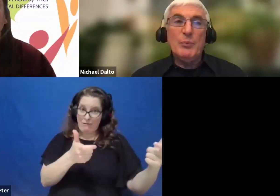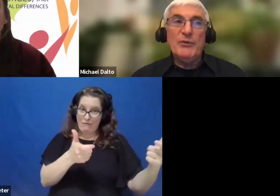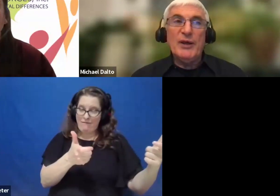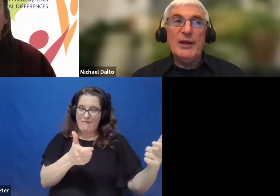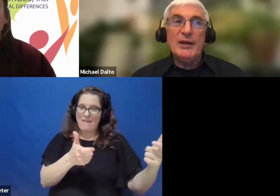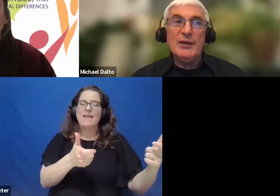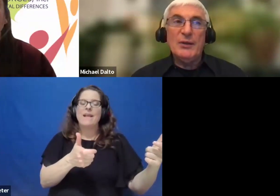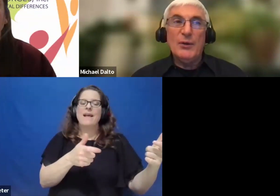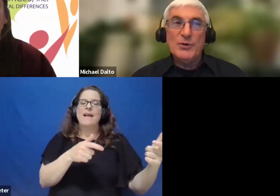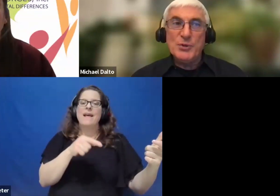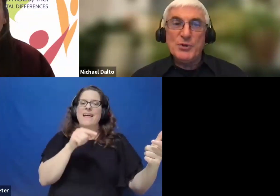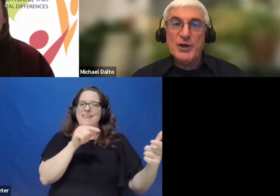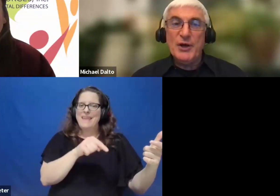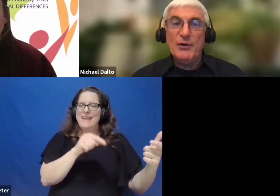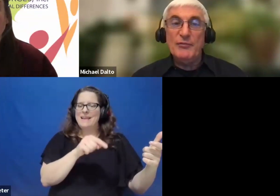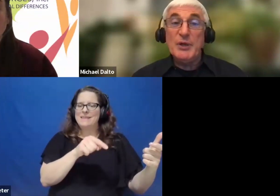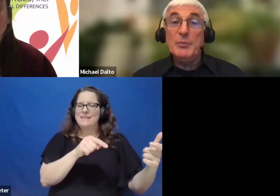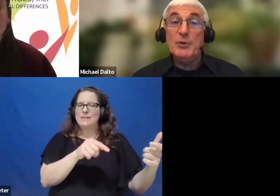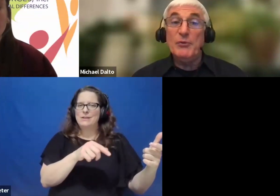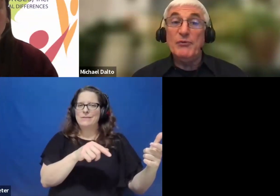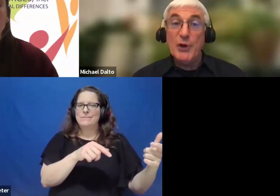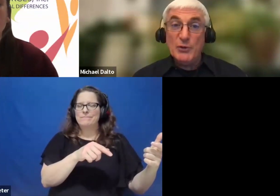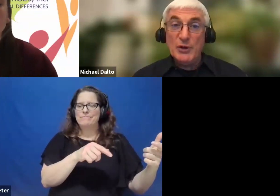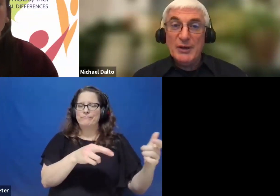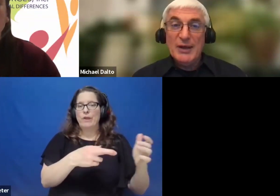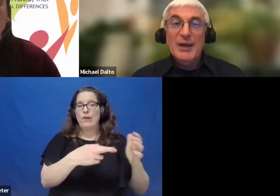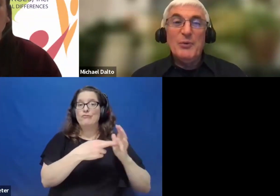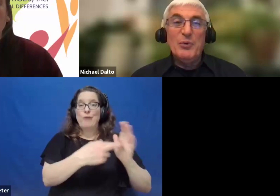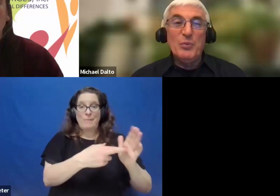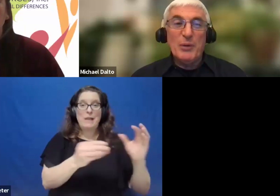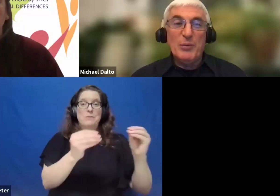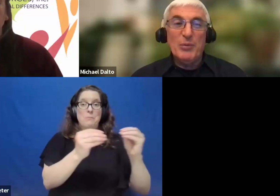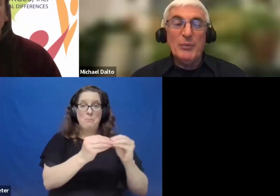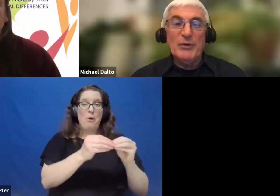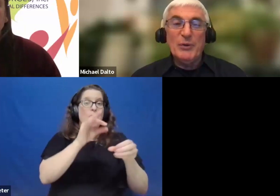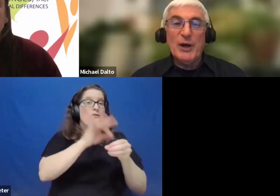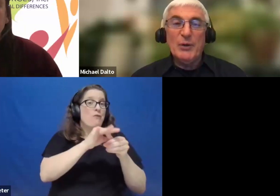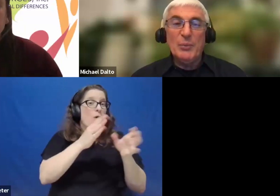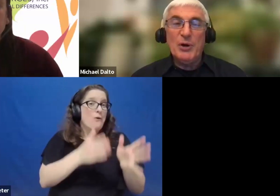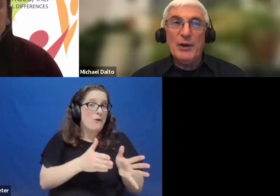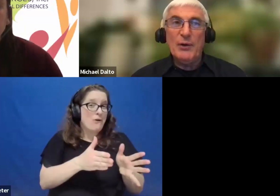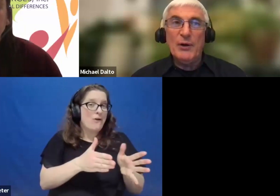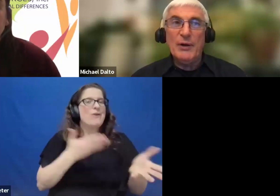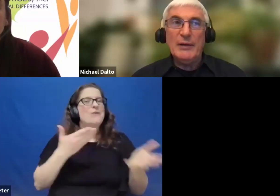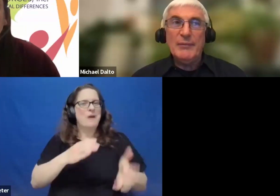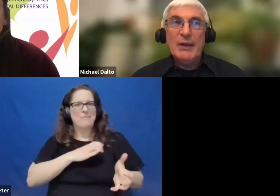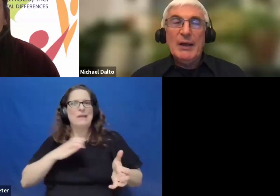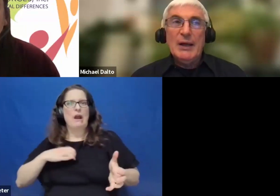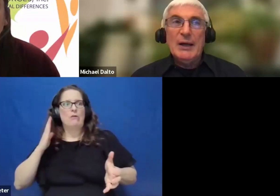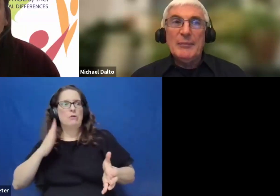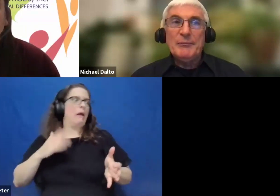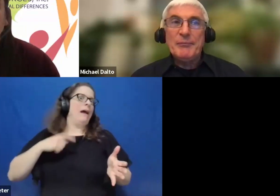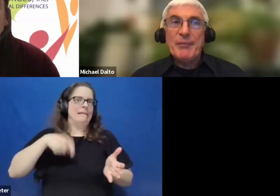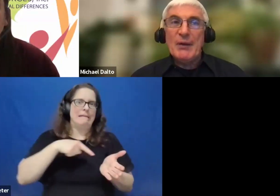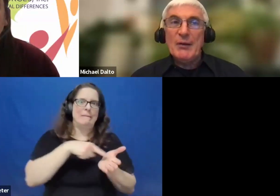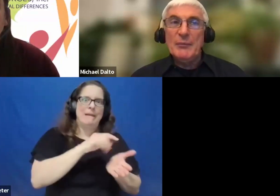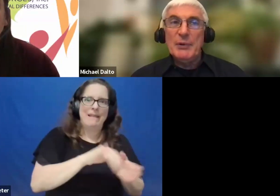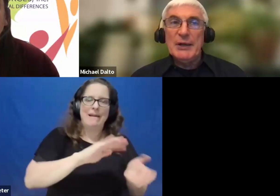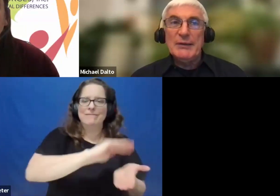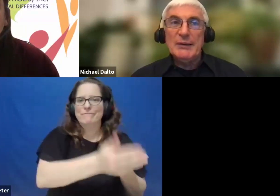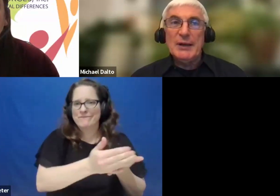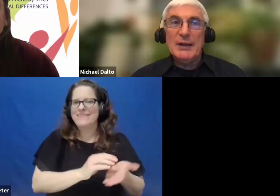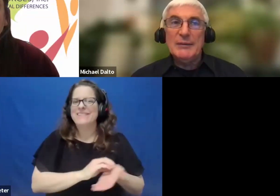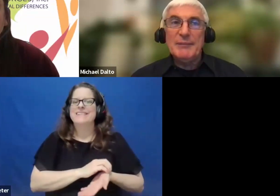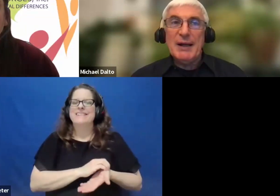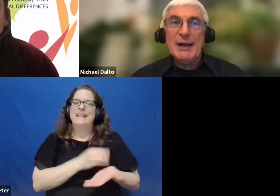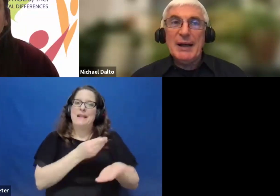and representing a larger share of people who vote will probably be the greater priority.